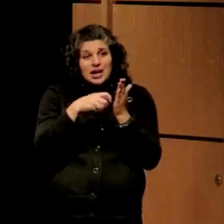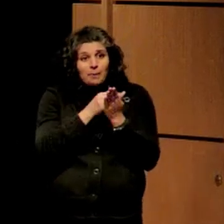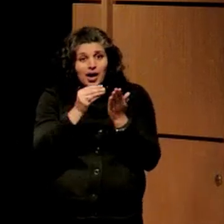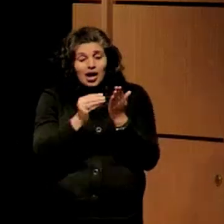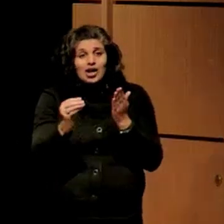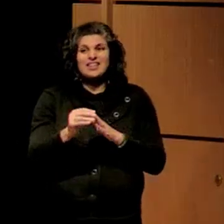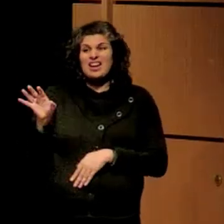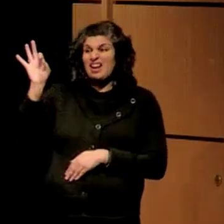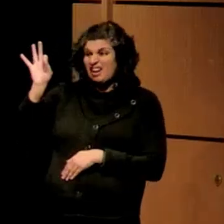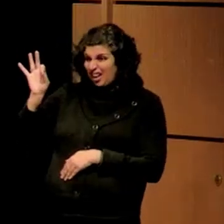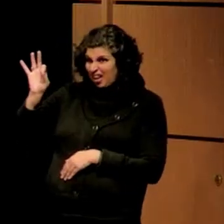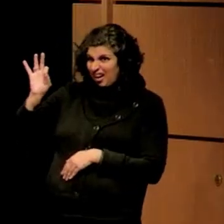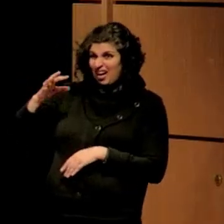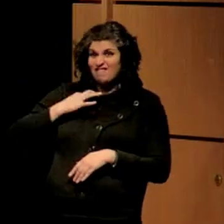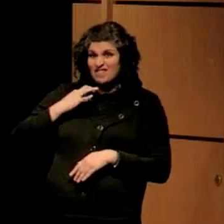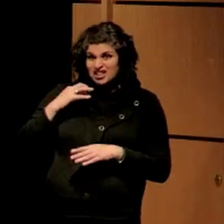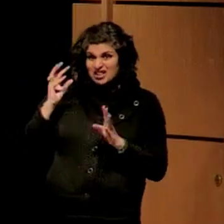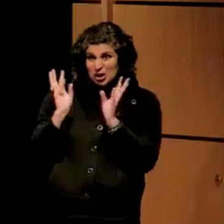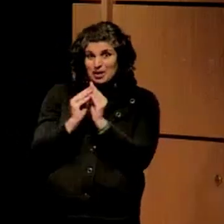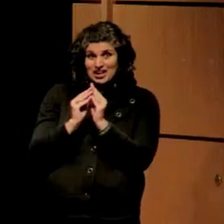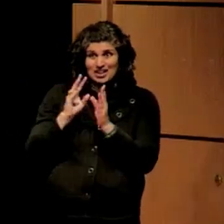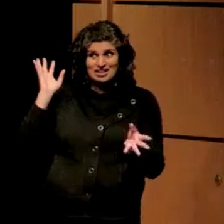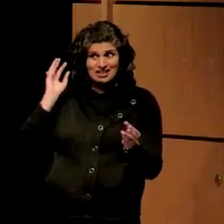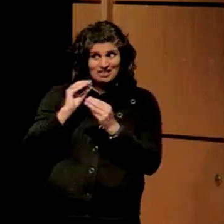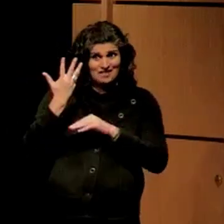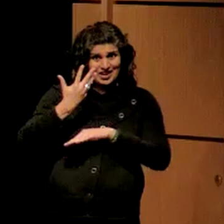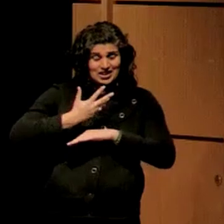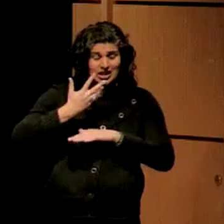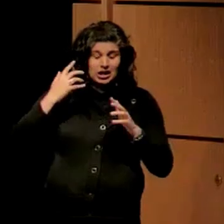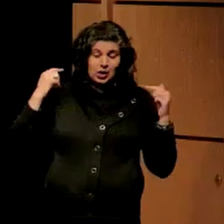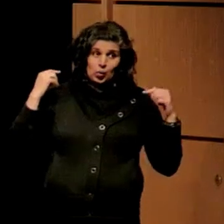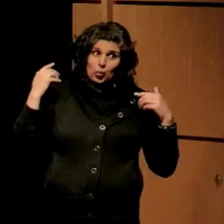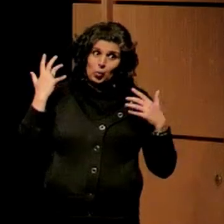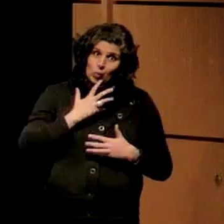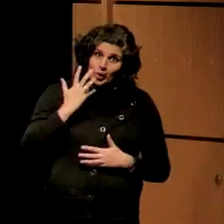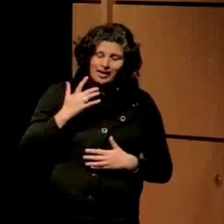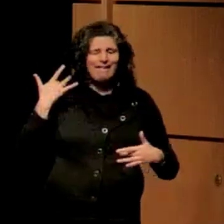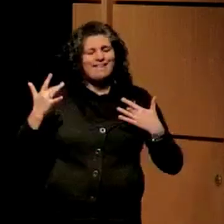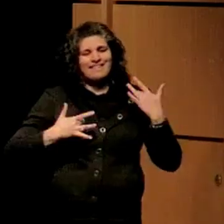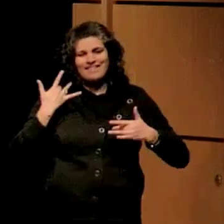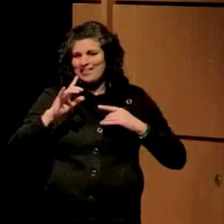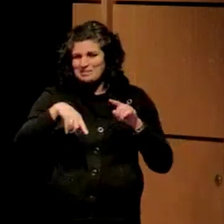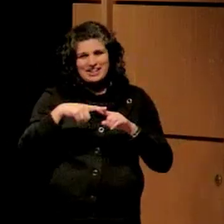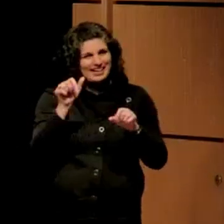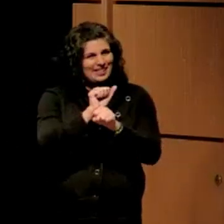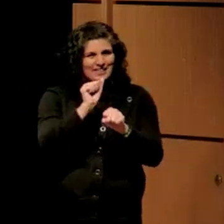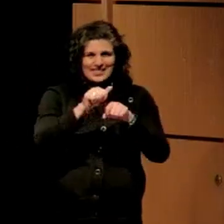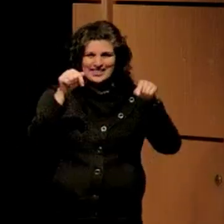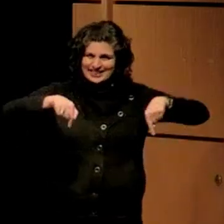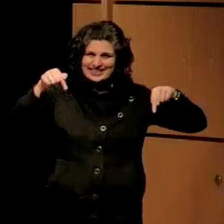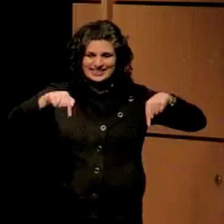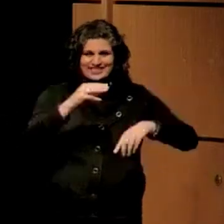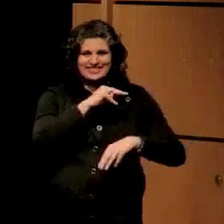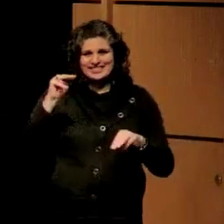9 volunteer meetings in 5 days, I'm more excited than ever about the work of this museum.